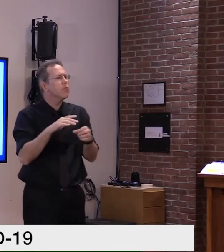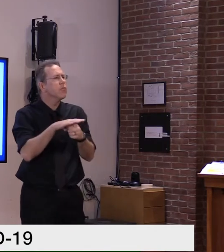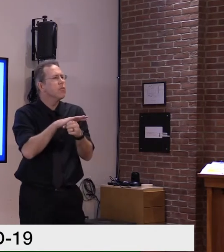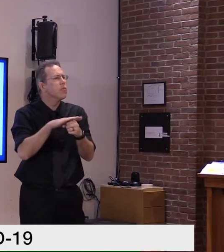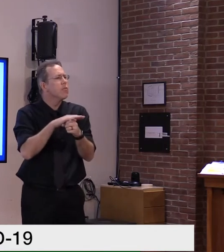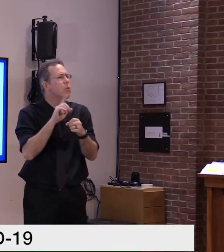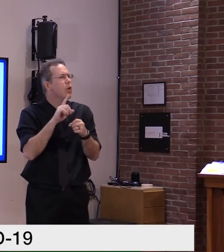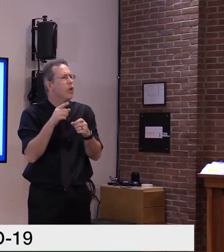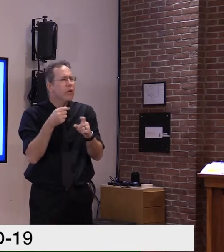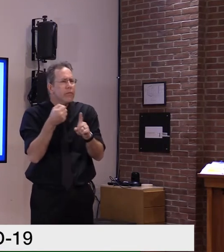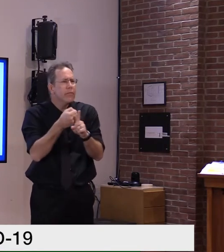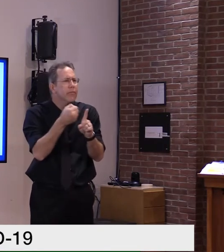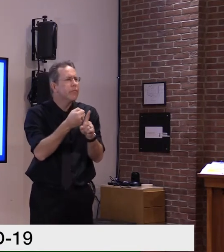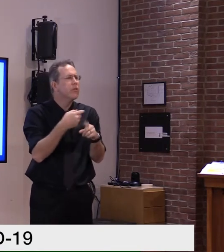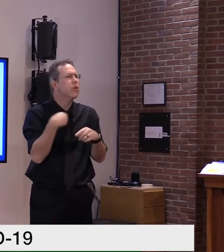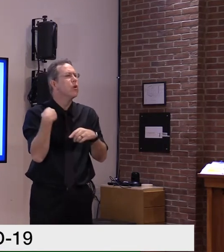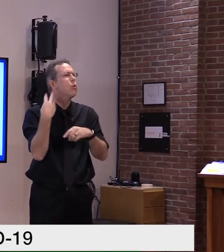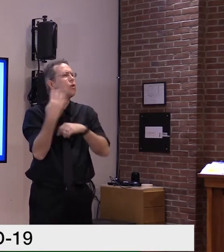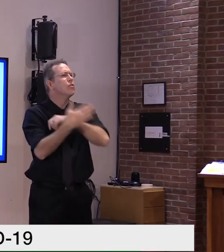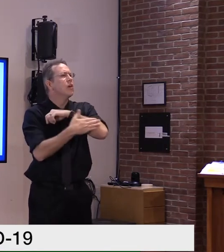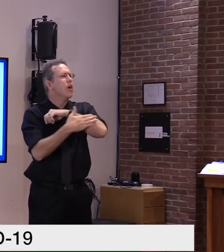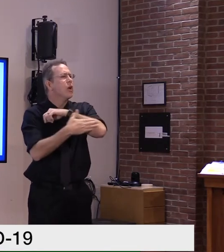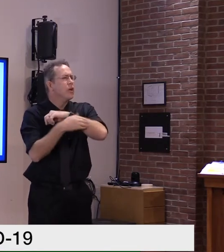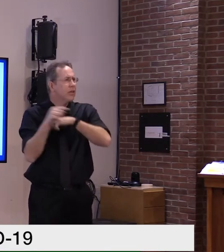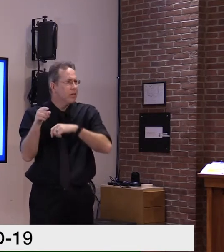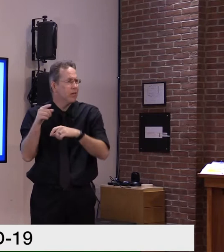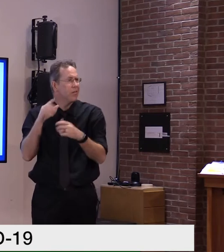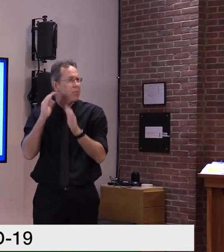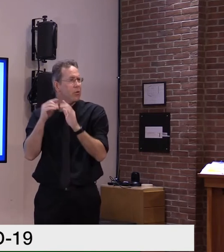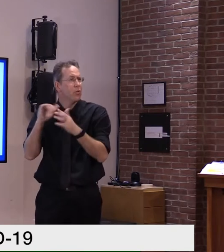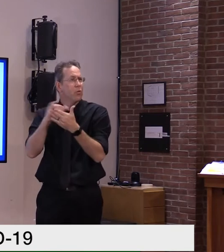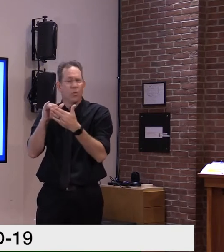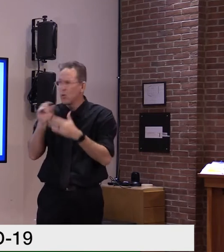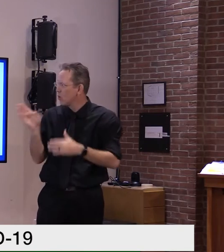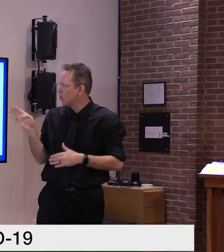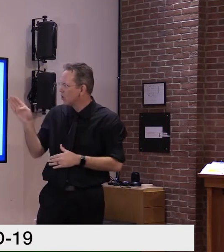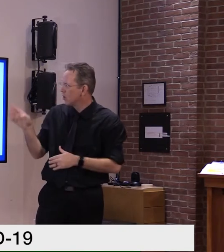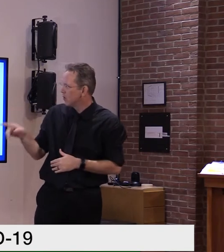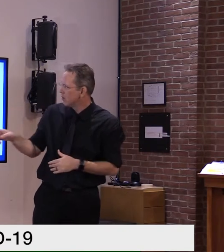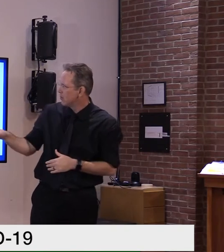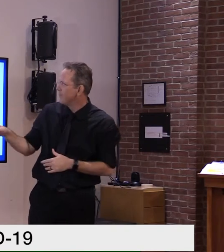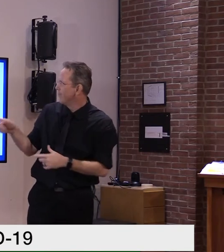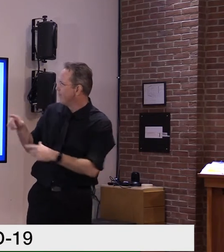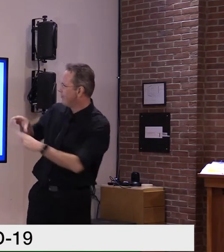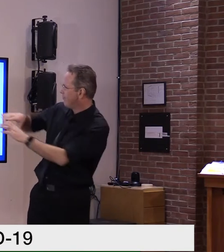Washington County. It's no longer one of the counties with the highest active case count in the region.